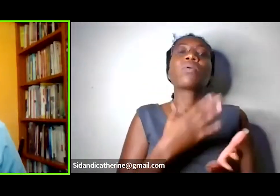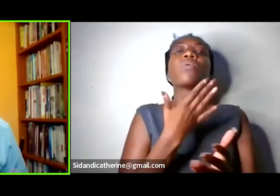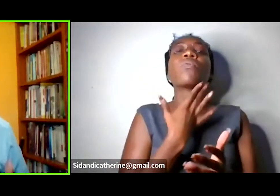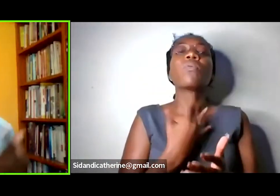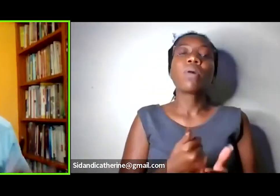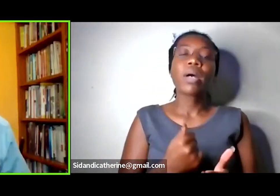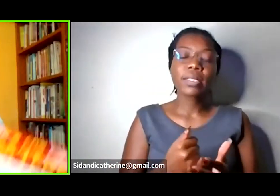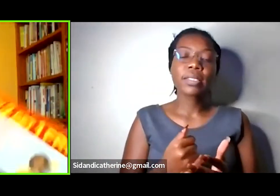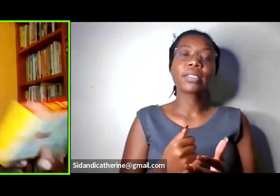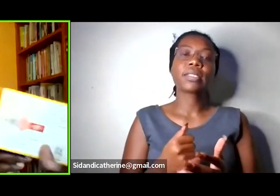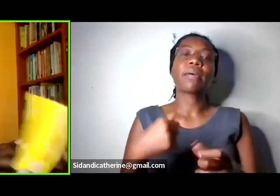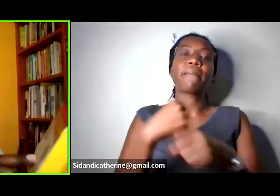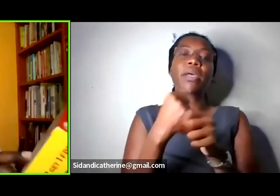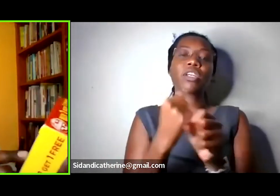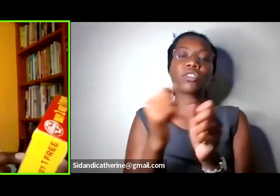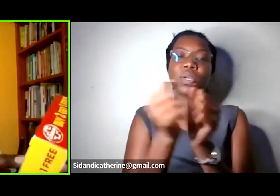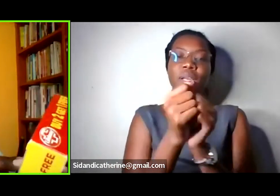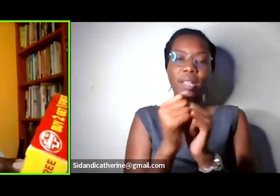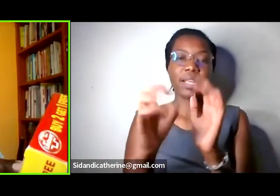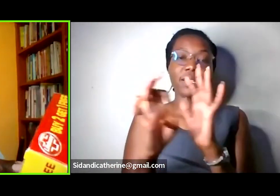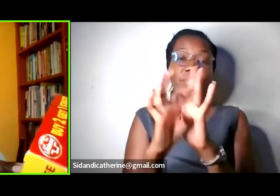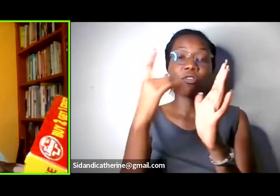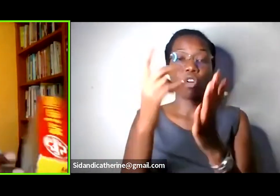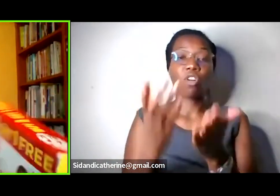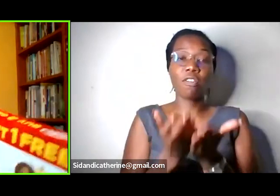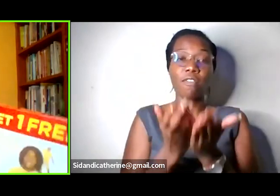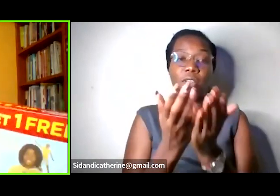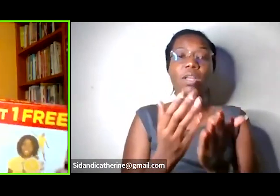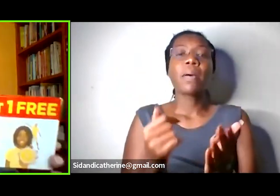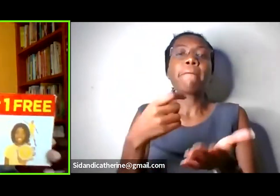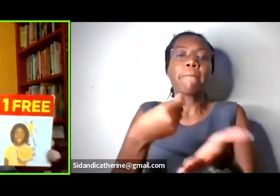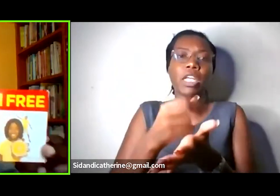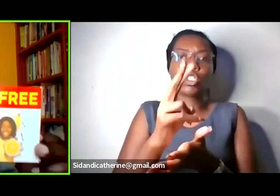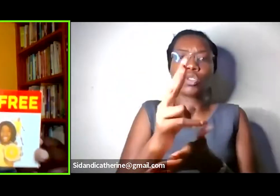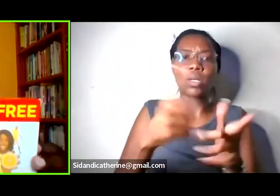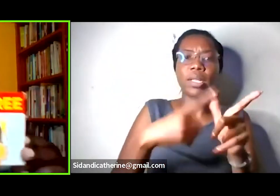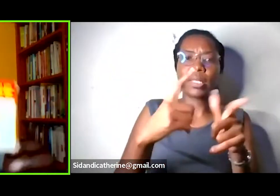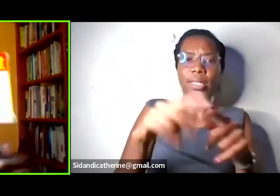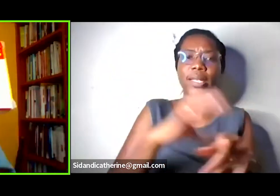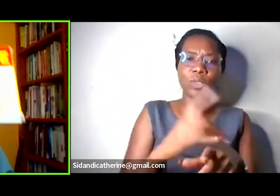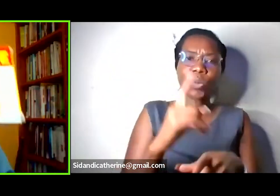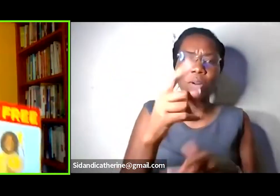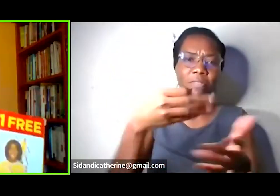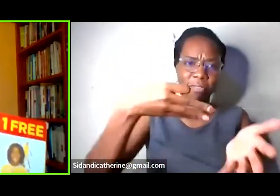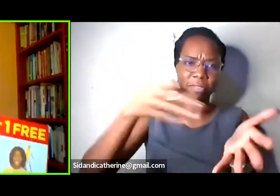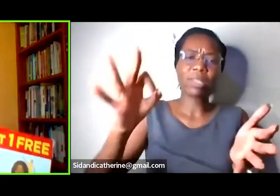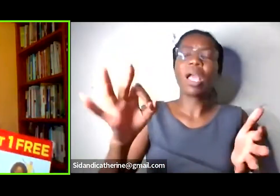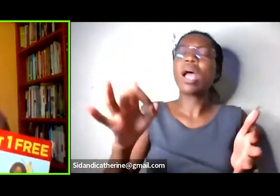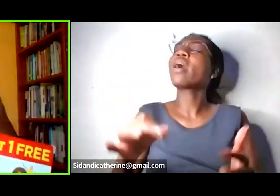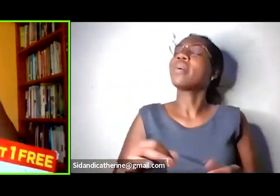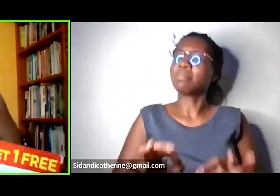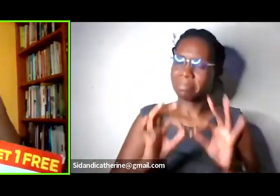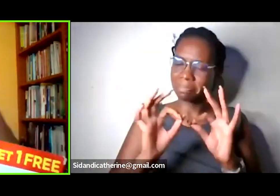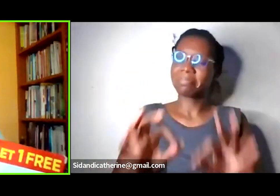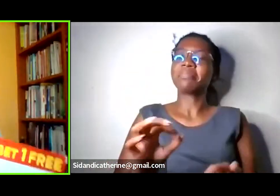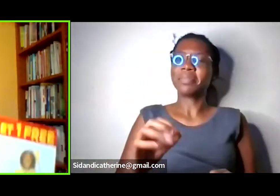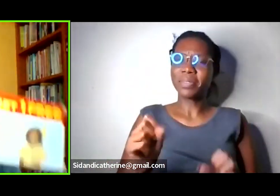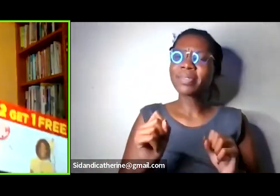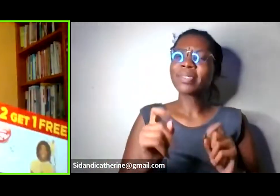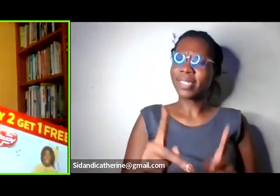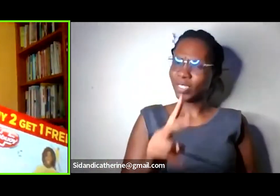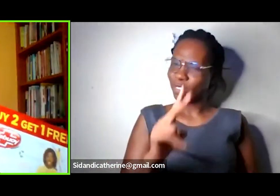not good at looking at the specific things we are offering and stacking them up and